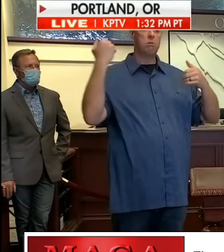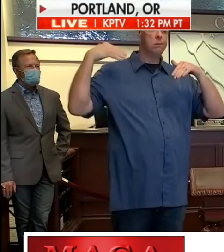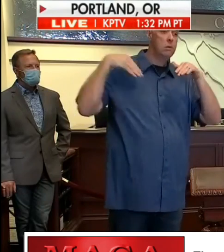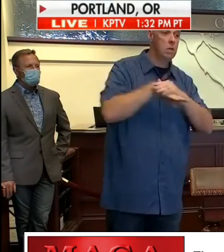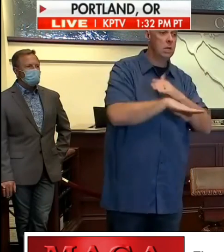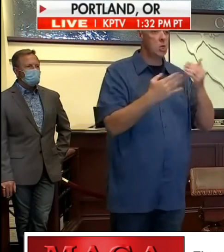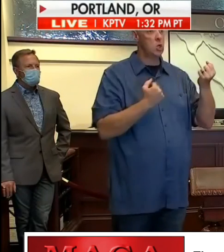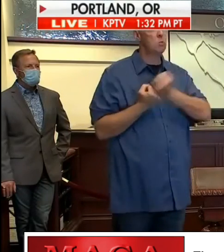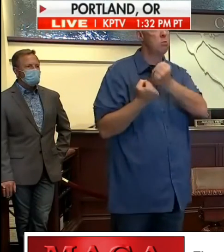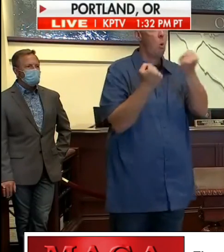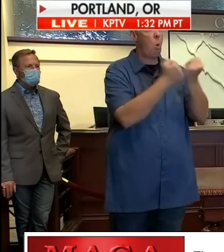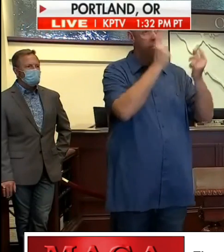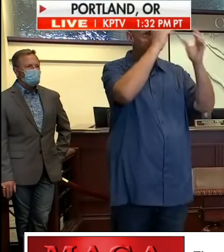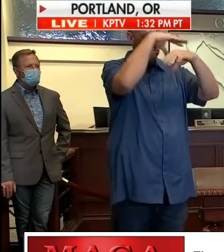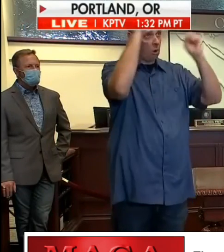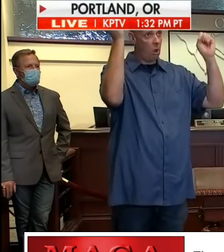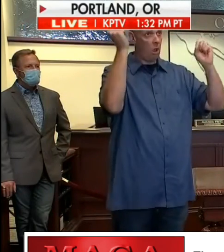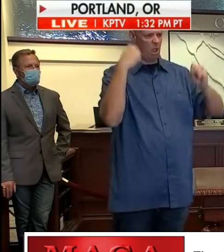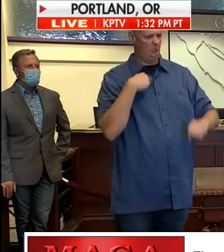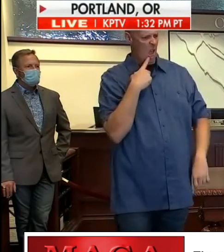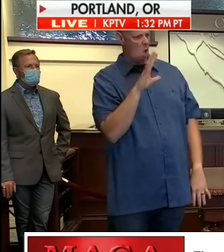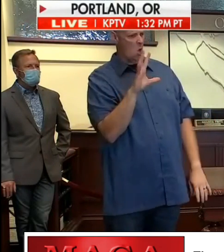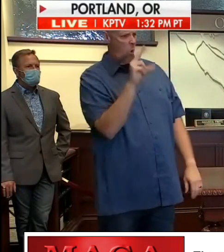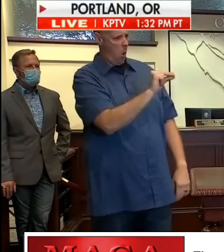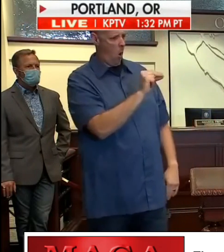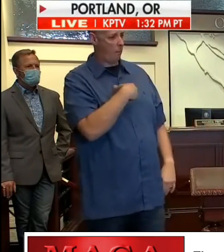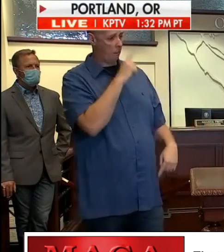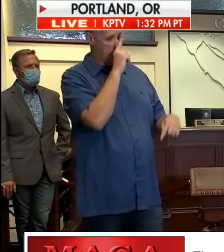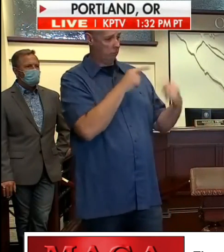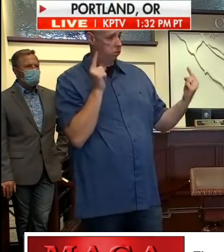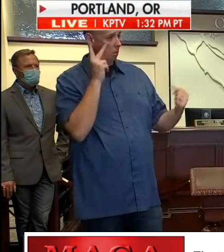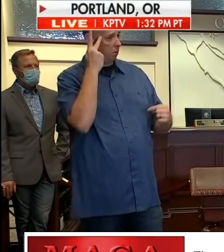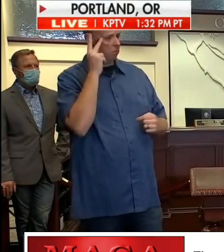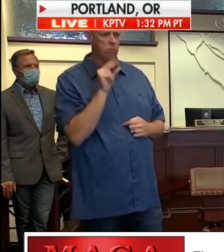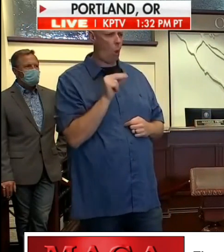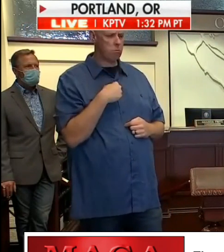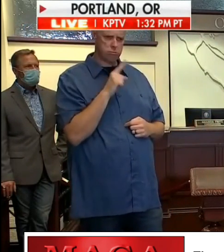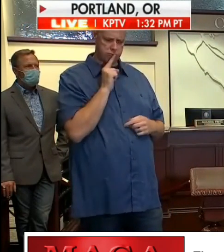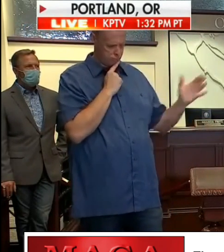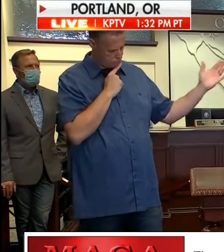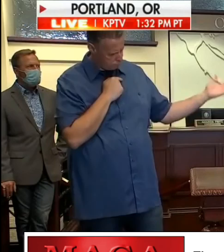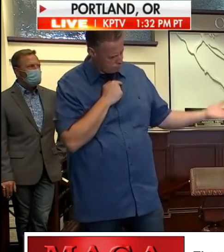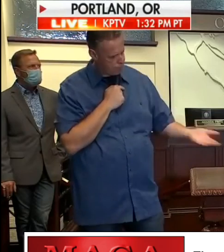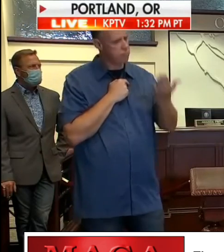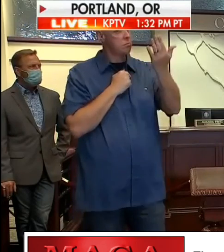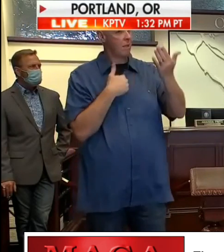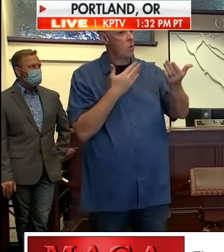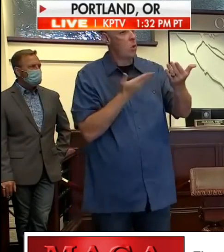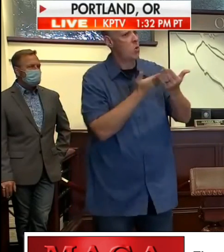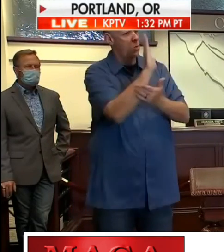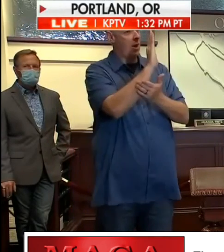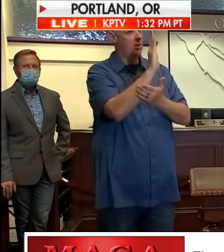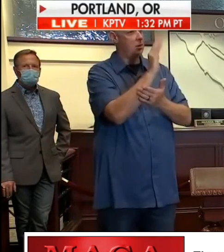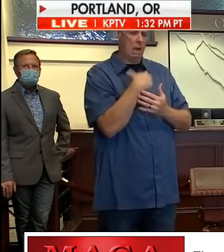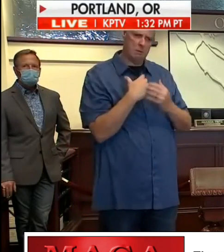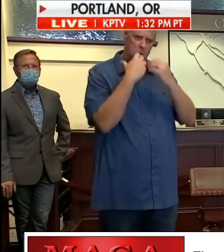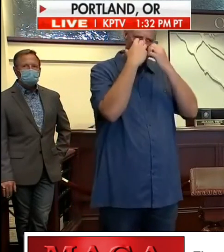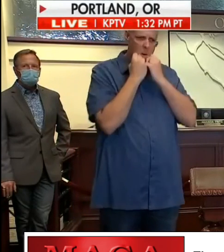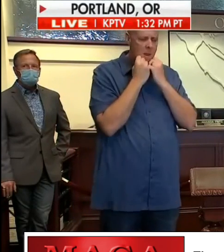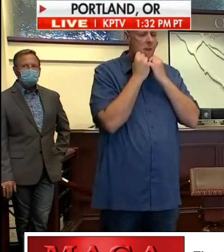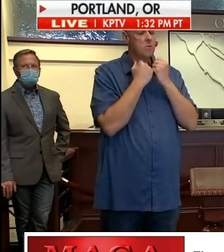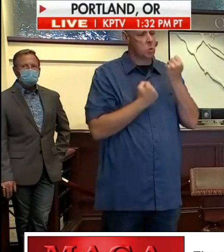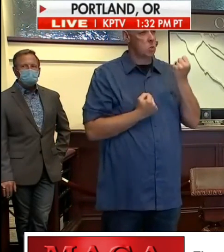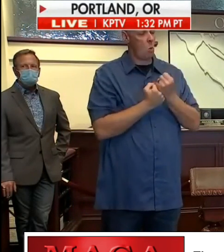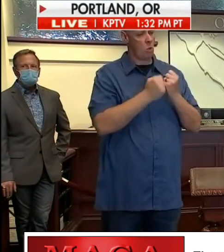presidential candidate, we cannot tell them no. They have constitutional rights to be here, rights which I embrace and